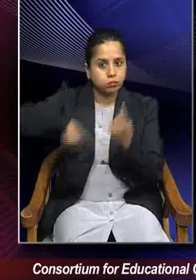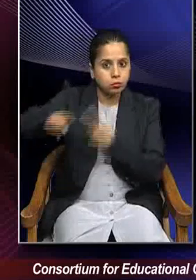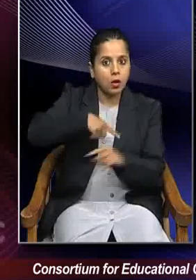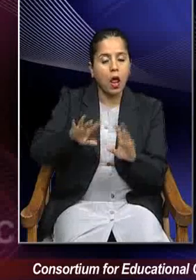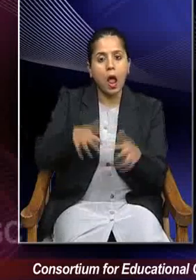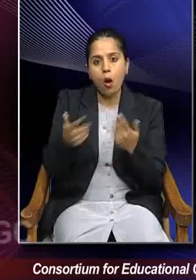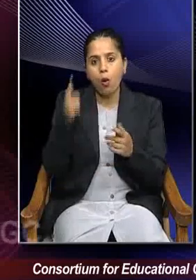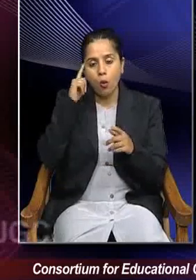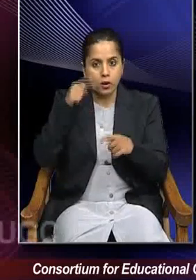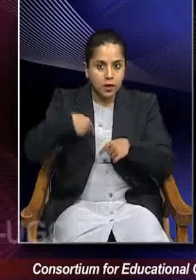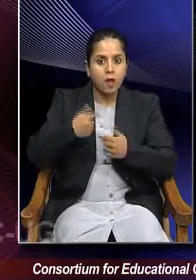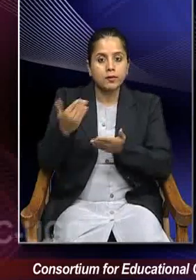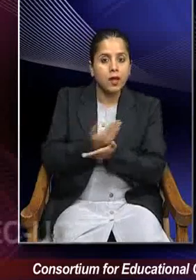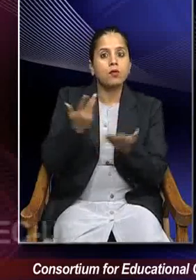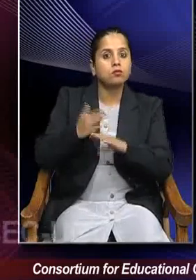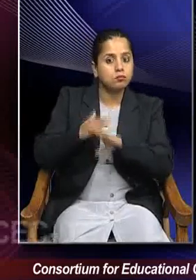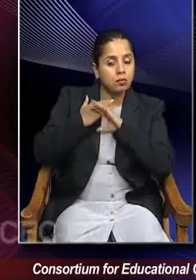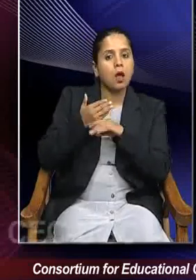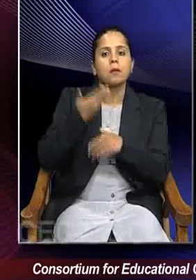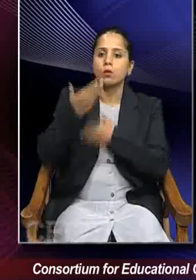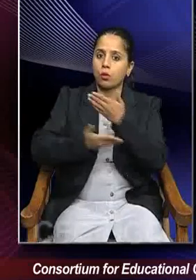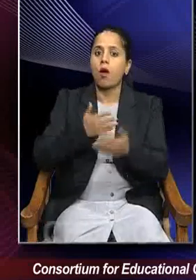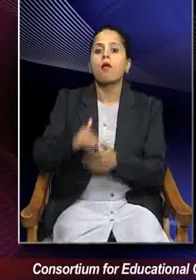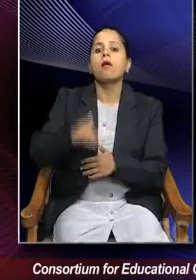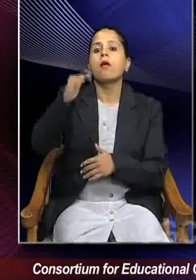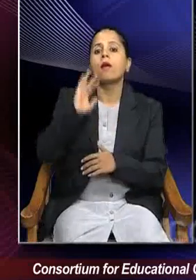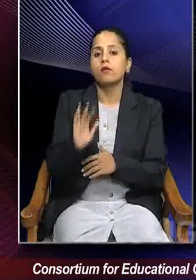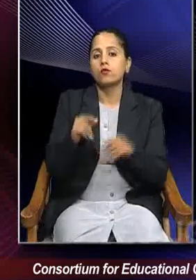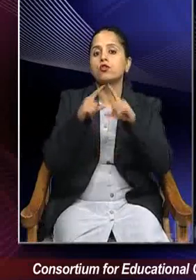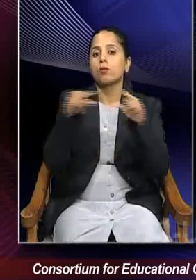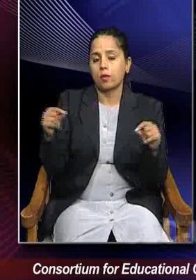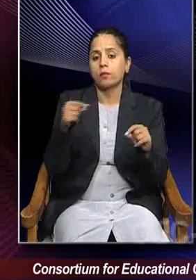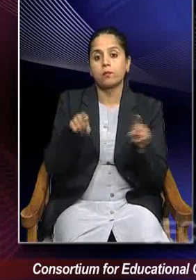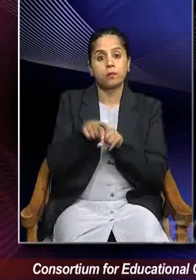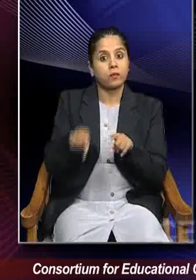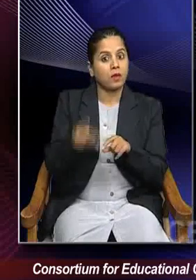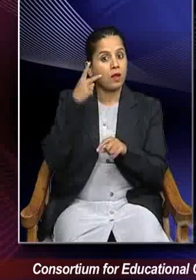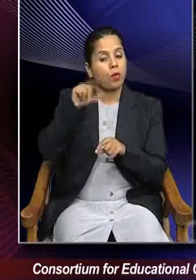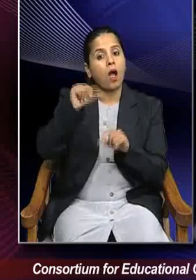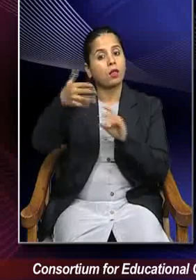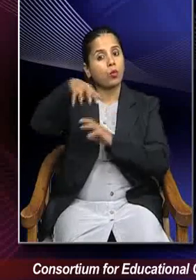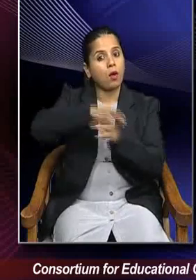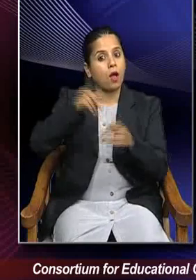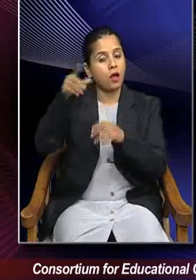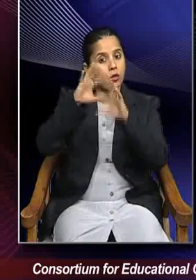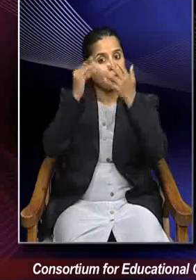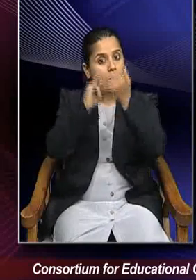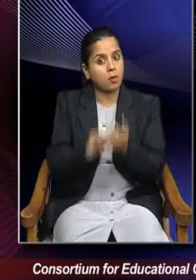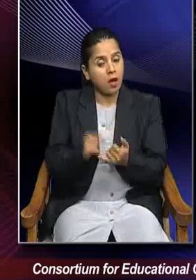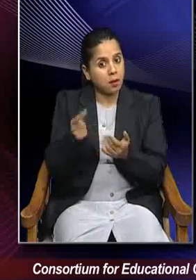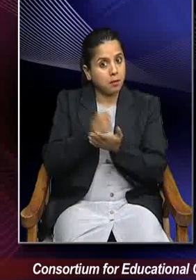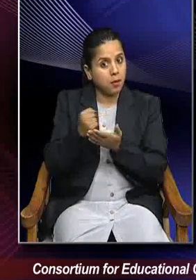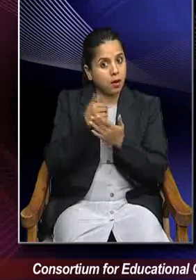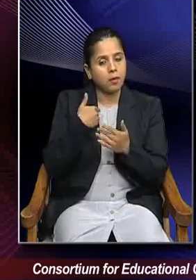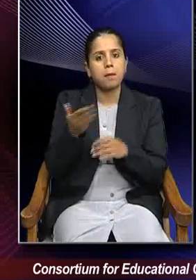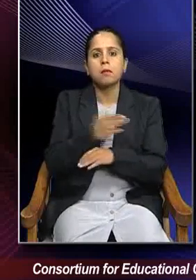etc. If these kinds of practices are implemented in other parts of the world, particularly in the global south, we will be more